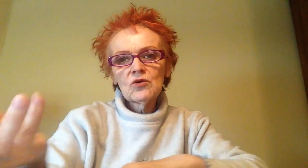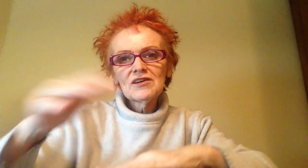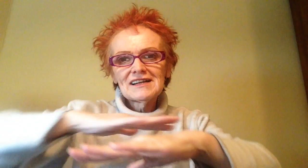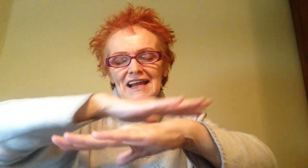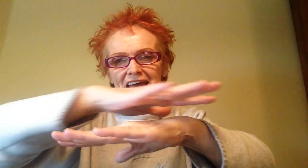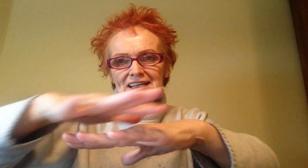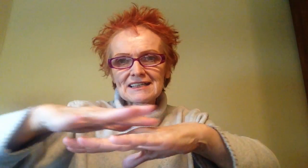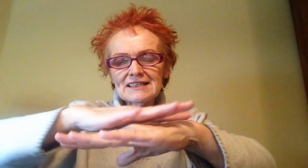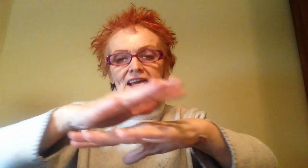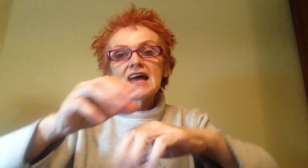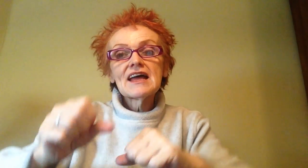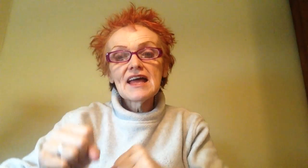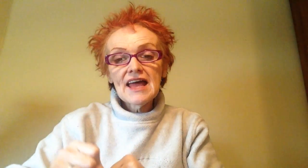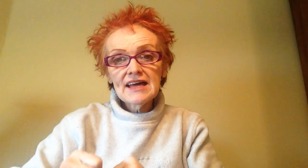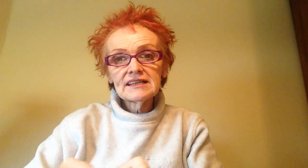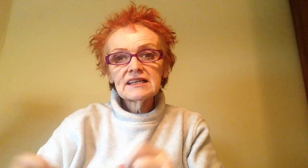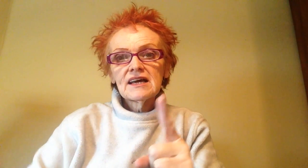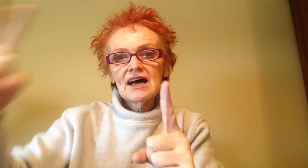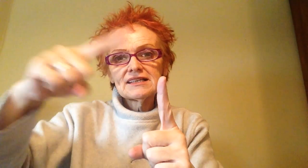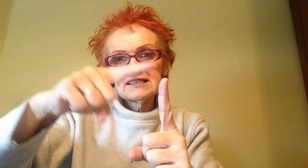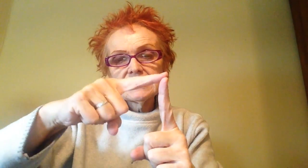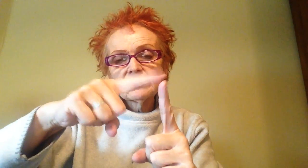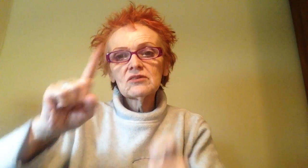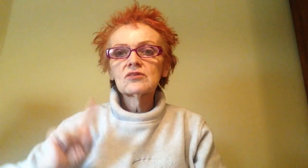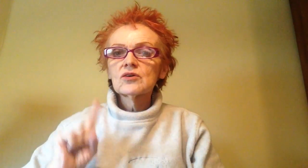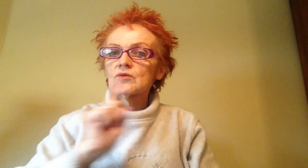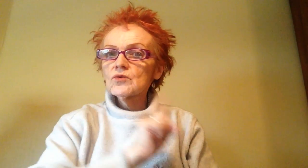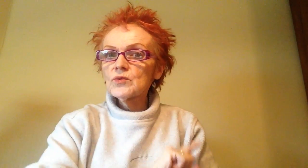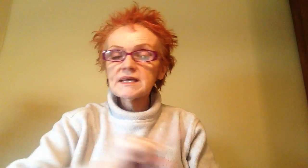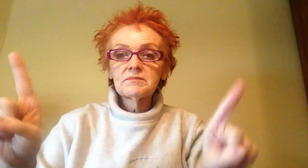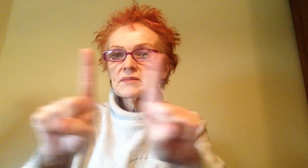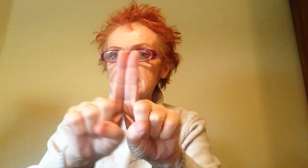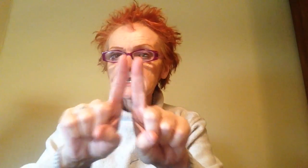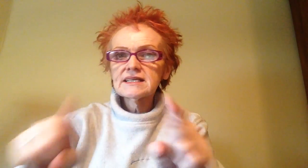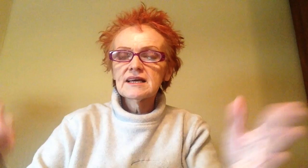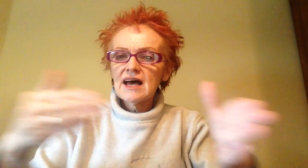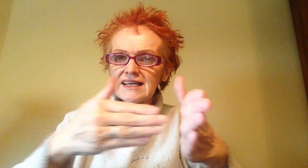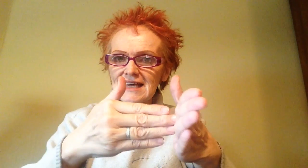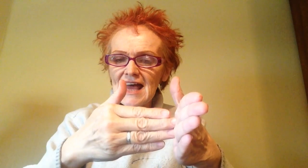your lands. And until we meet